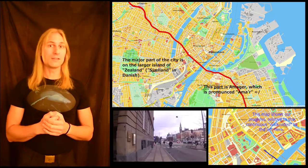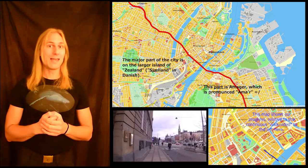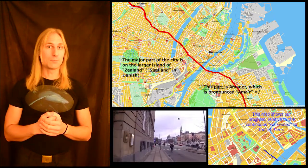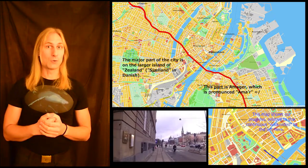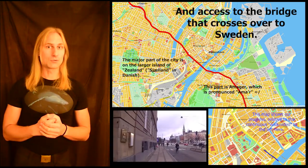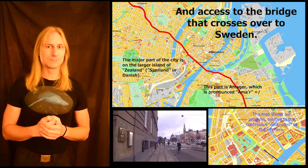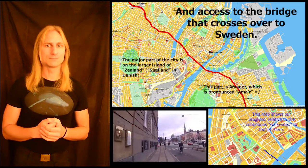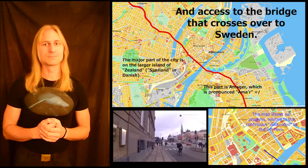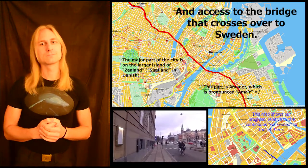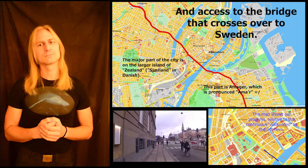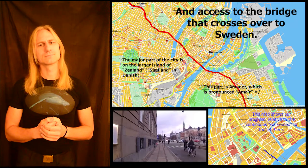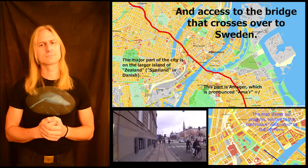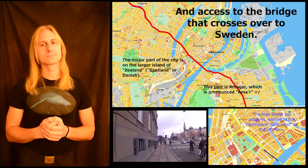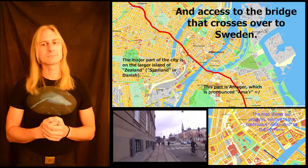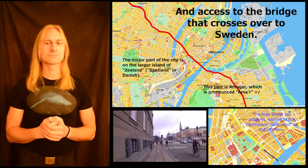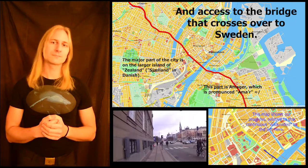well as the airport.